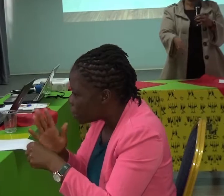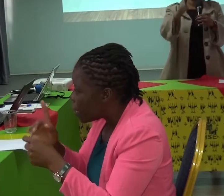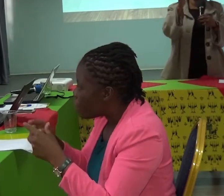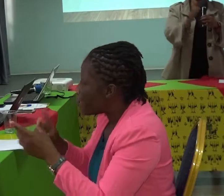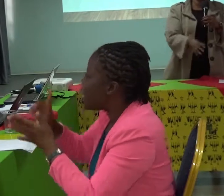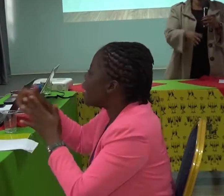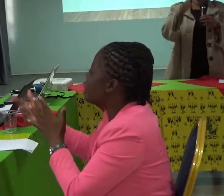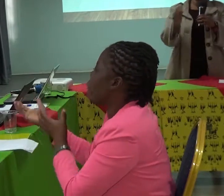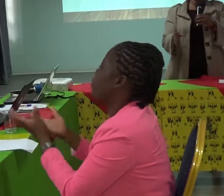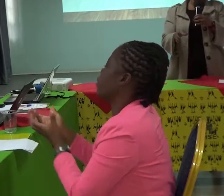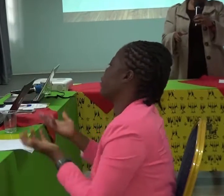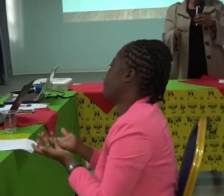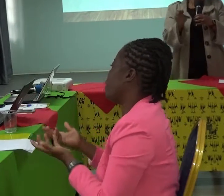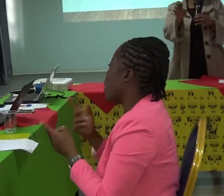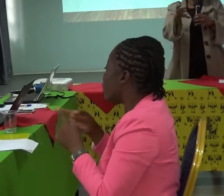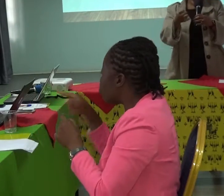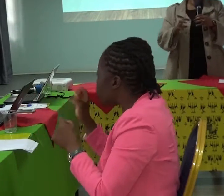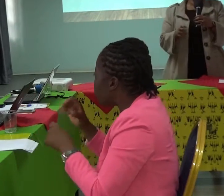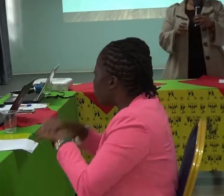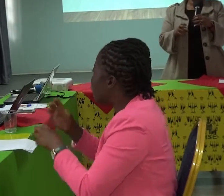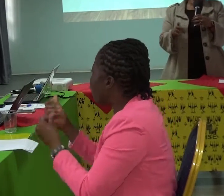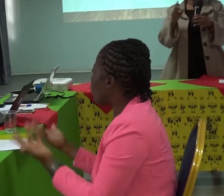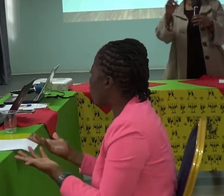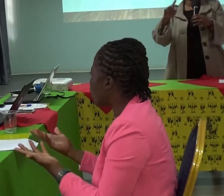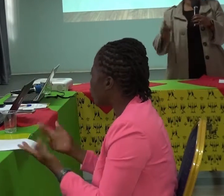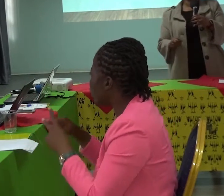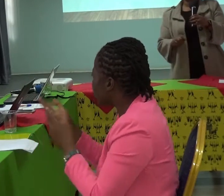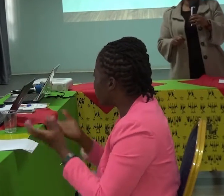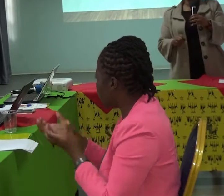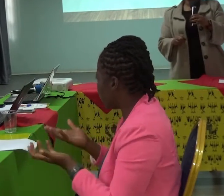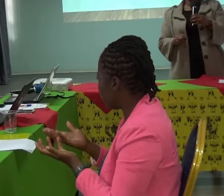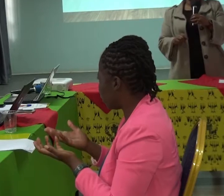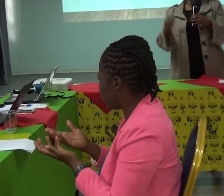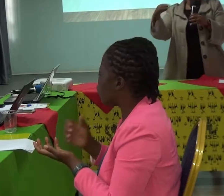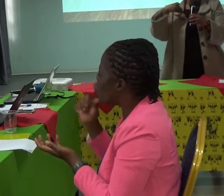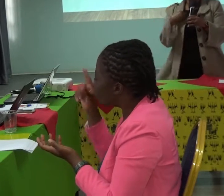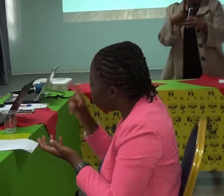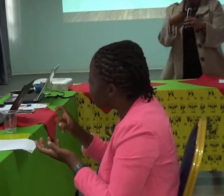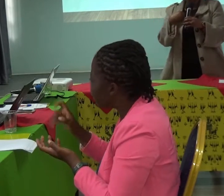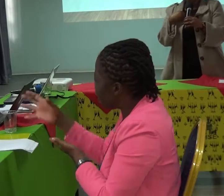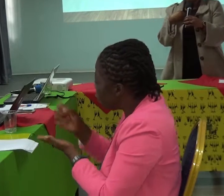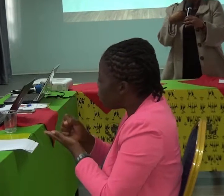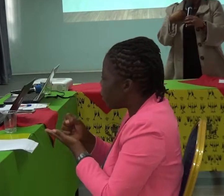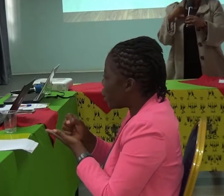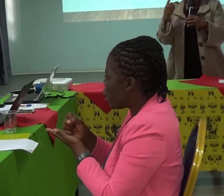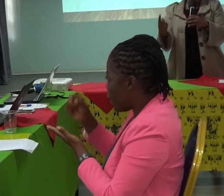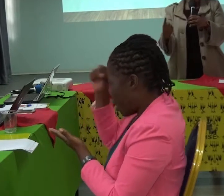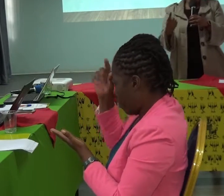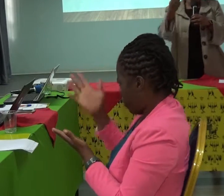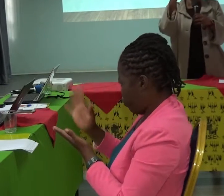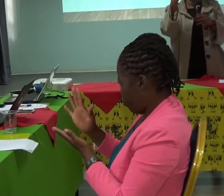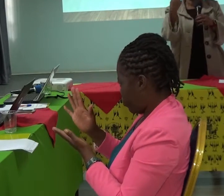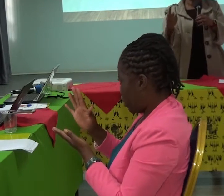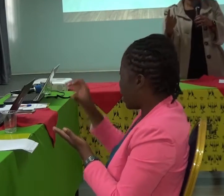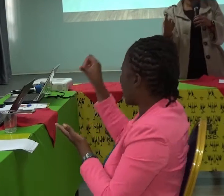a ledger, to do bookkeeping and all that, you need some level of employment. You don't have to be employed by government. You can even be employed by Lydia, who pays